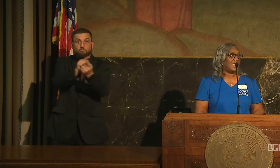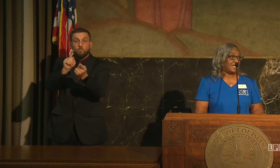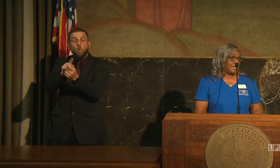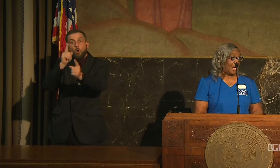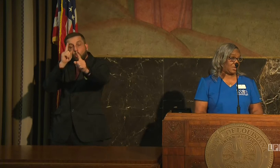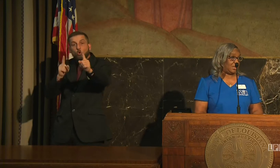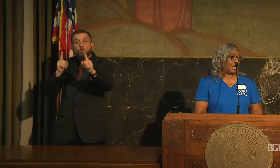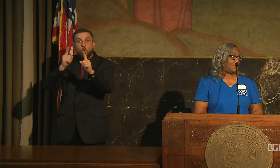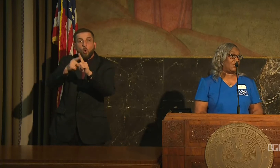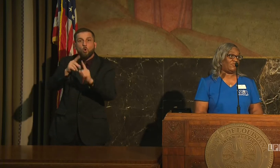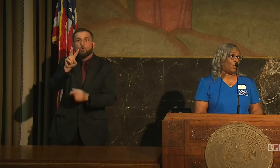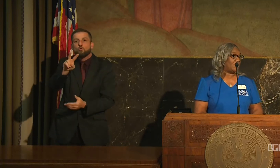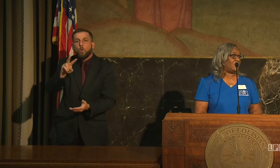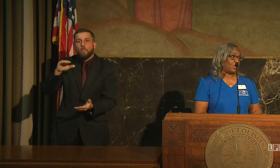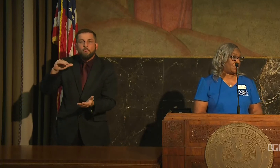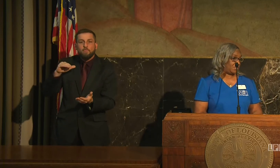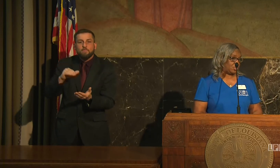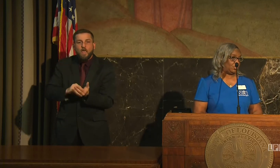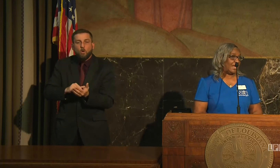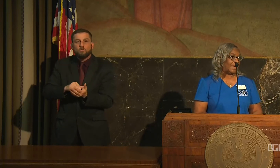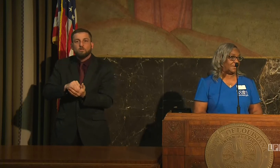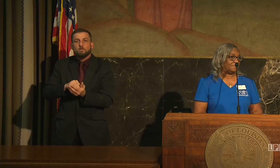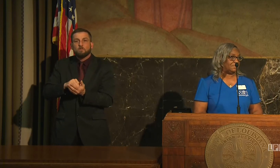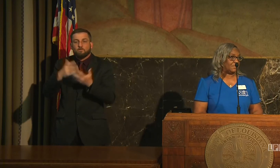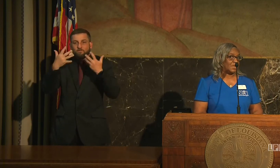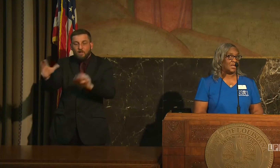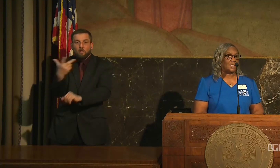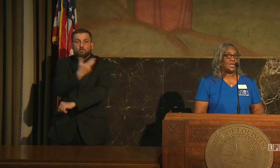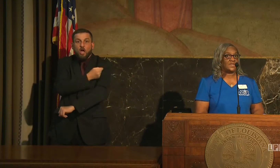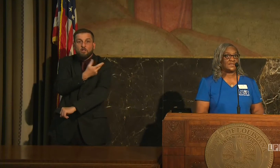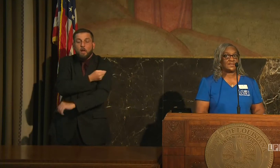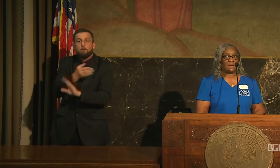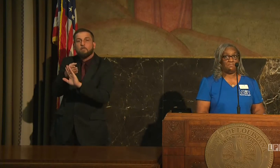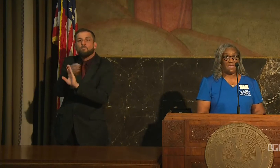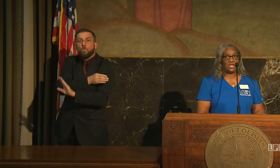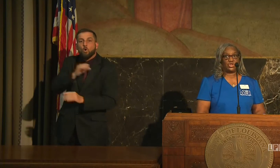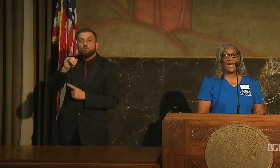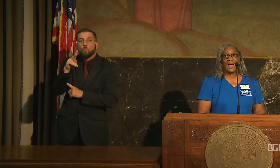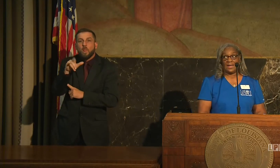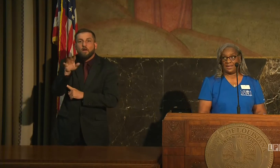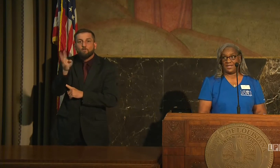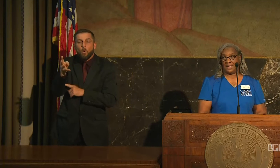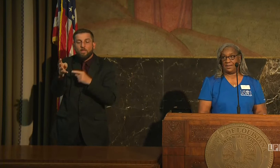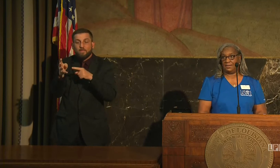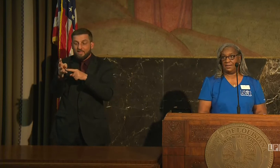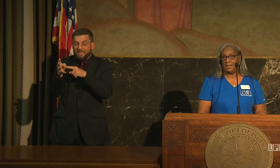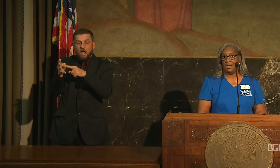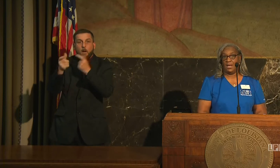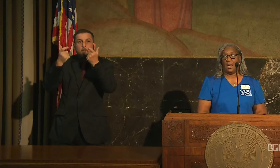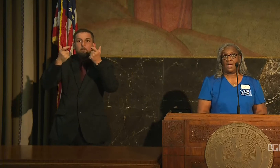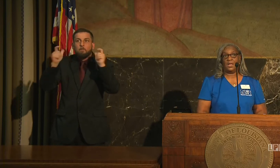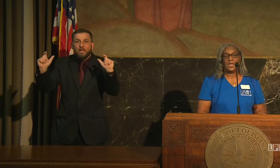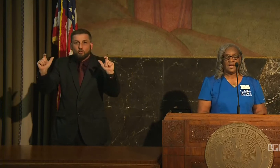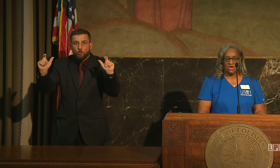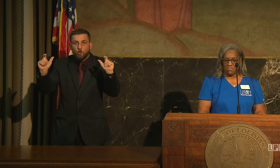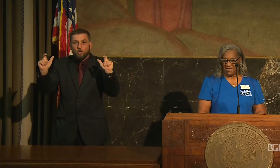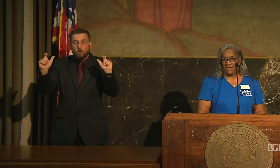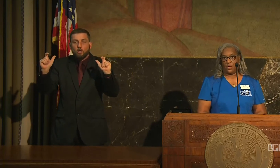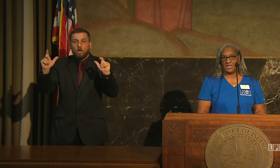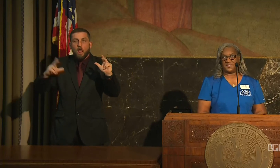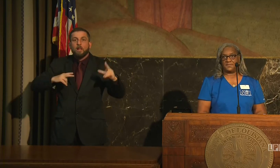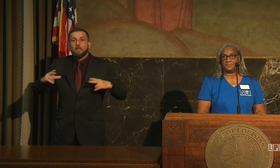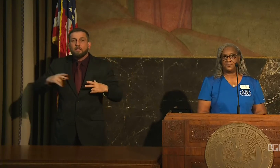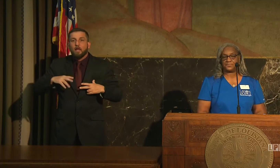people inoculated before the 4th of July. This is a major holiday. Hear